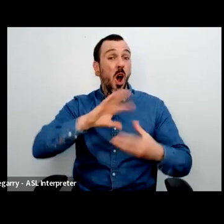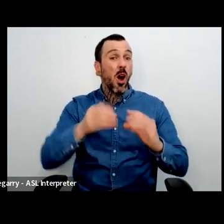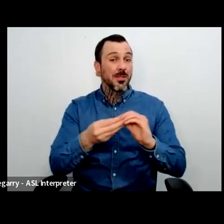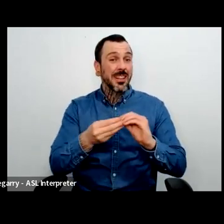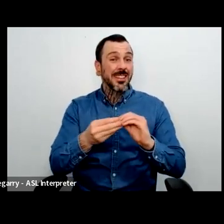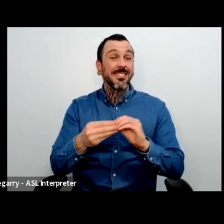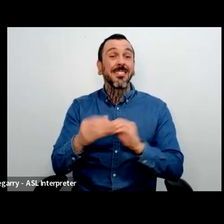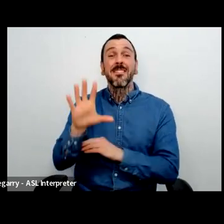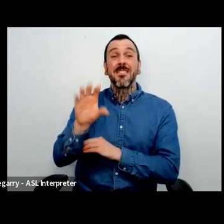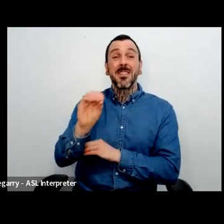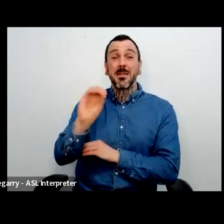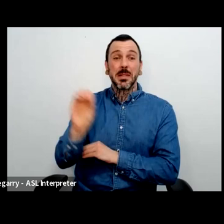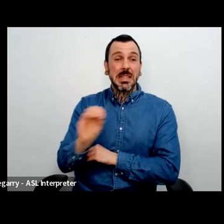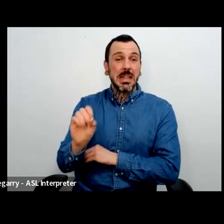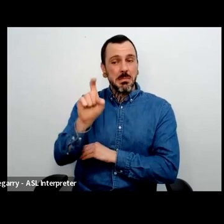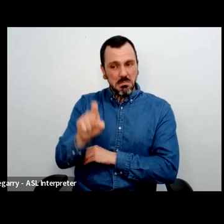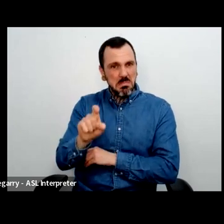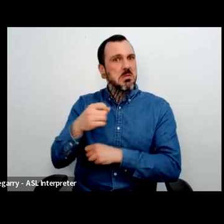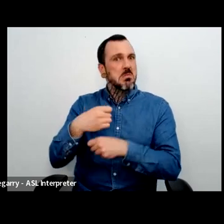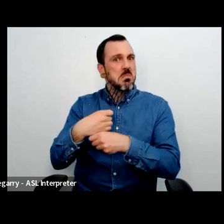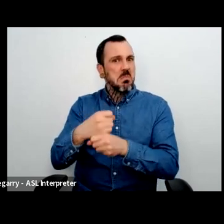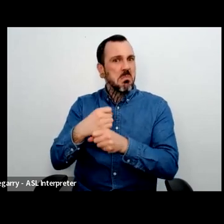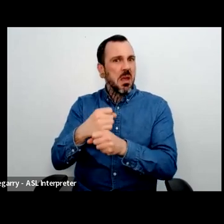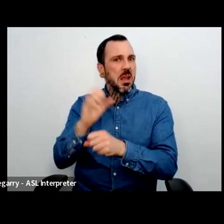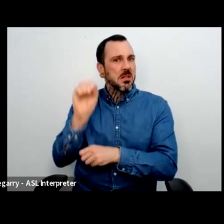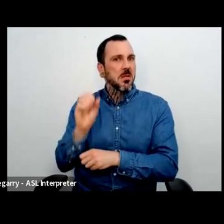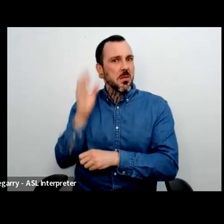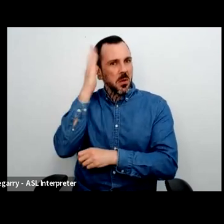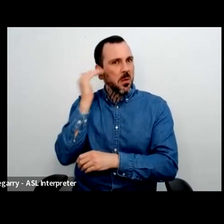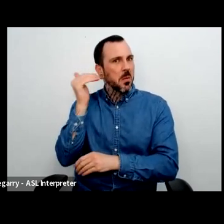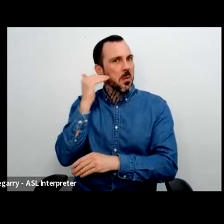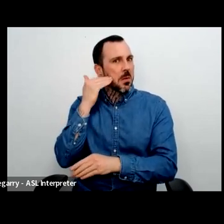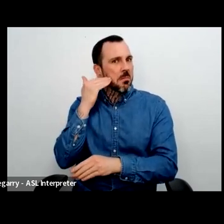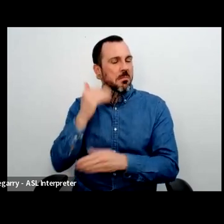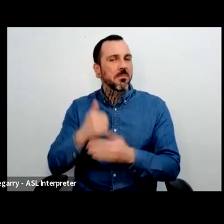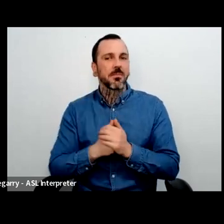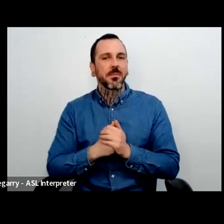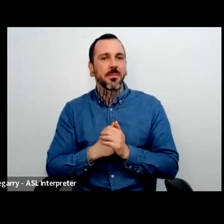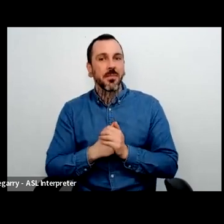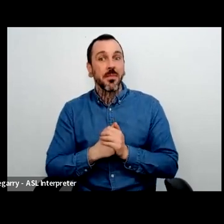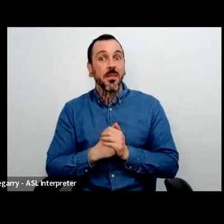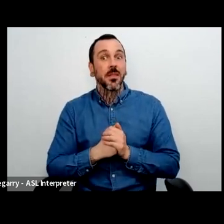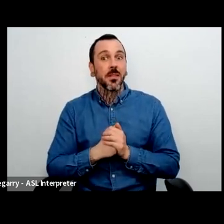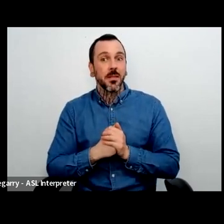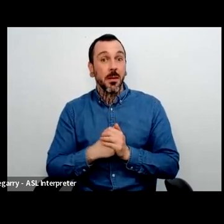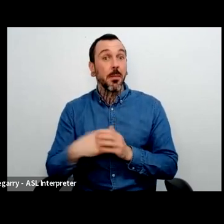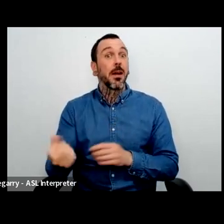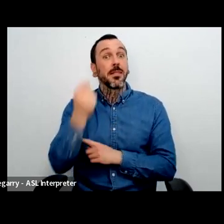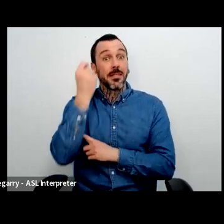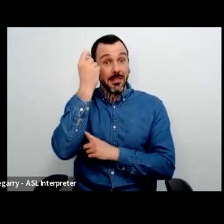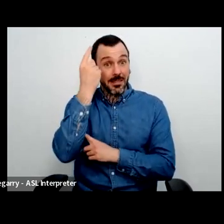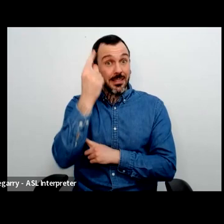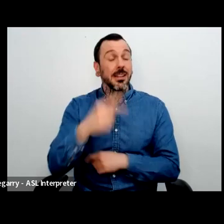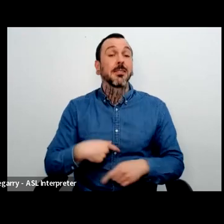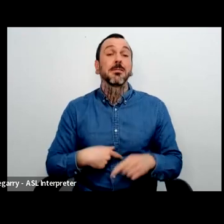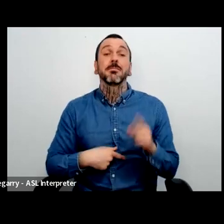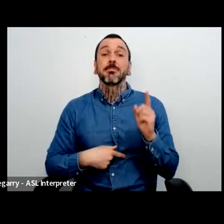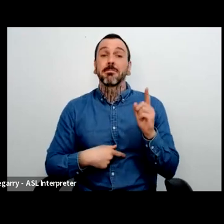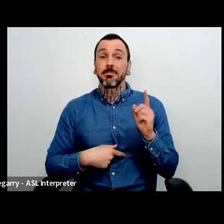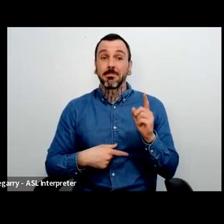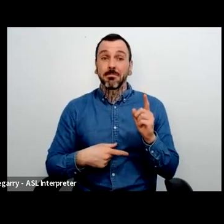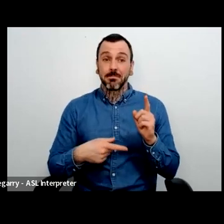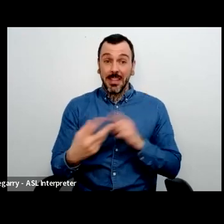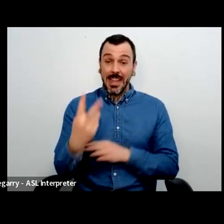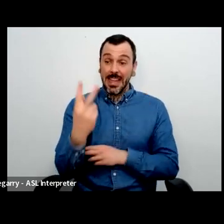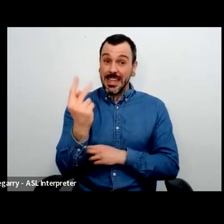Canada. But also there's a real interconnection between South Korean television and cinema. So if there's a hit TV show, they turn it into a movie right away. So